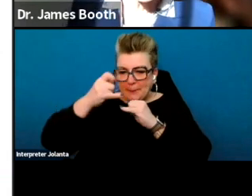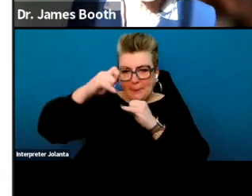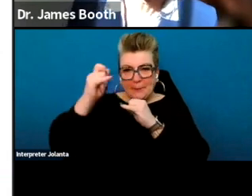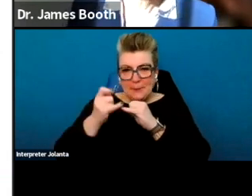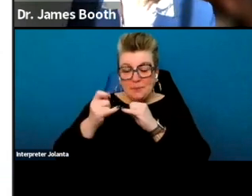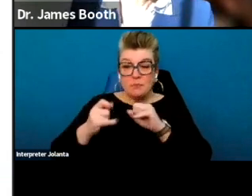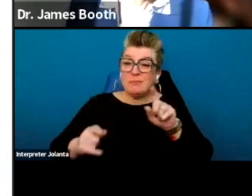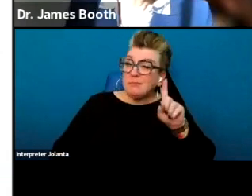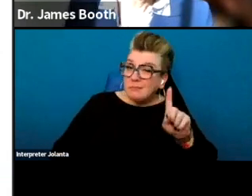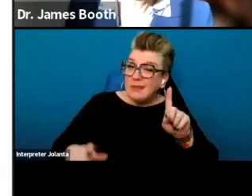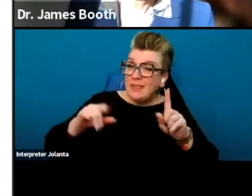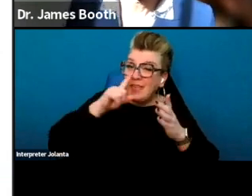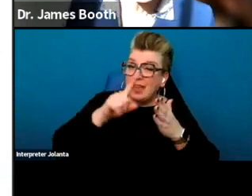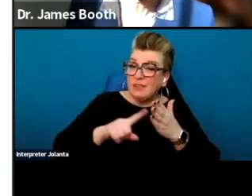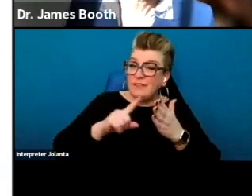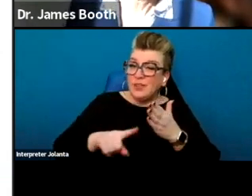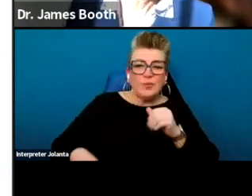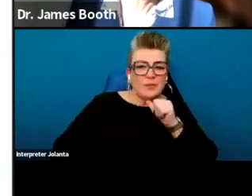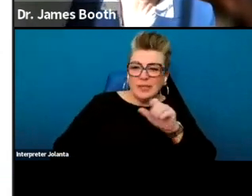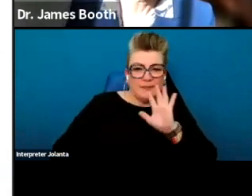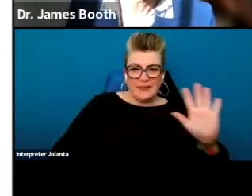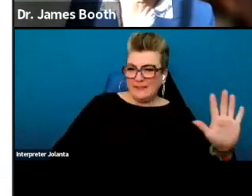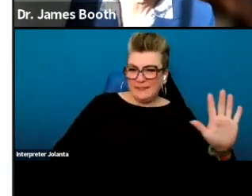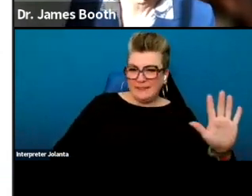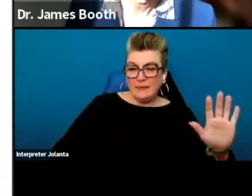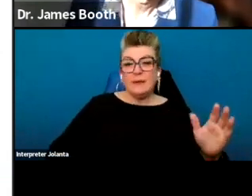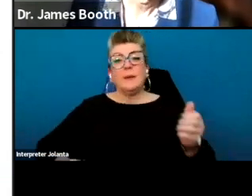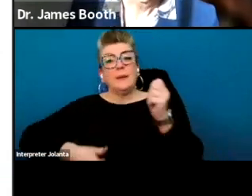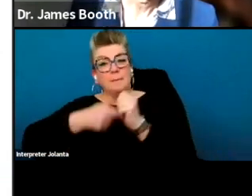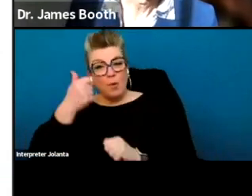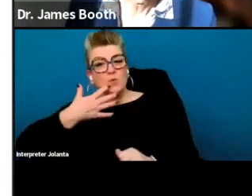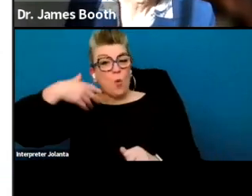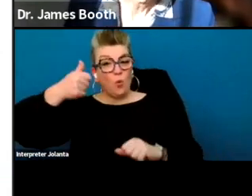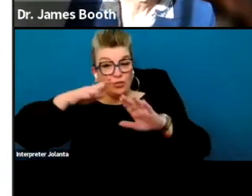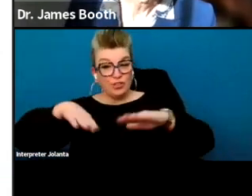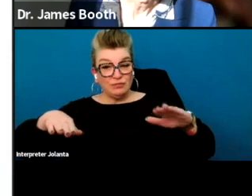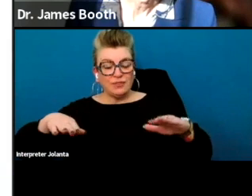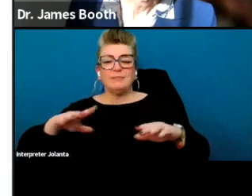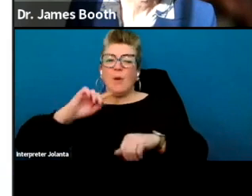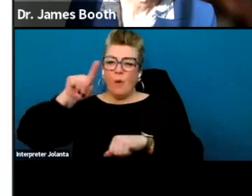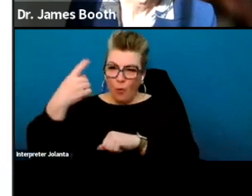review was primarily in older kids, and it was primarily with reading. So,